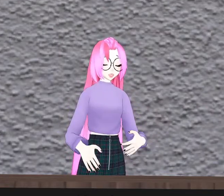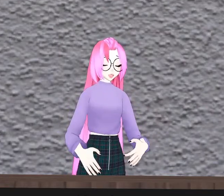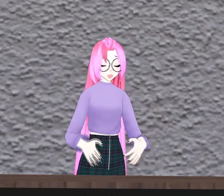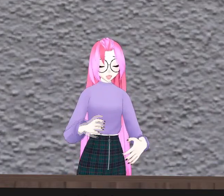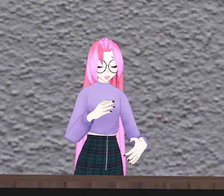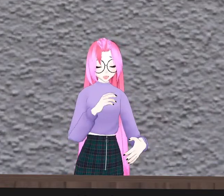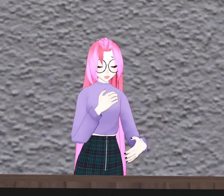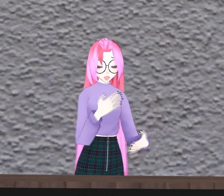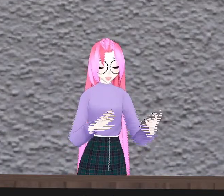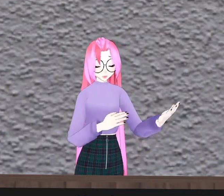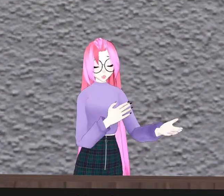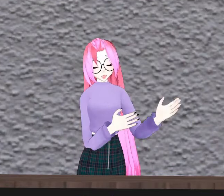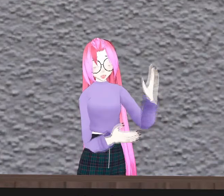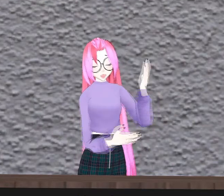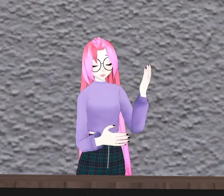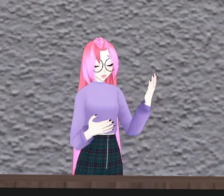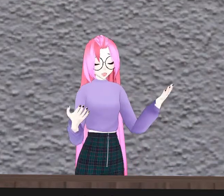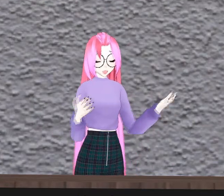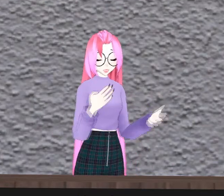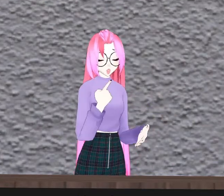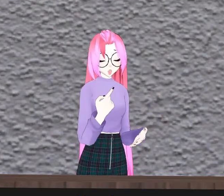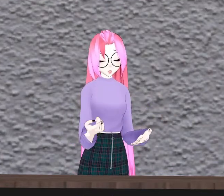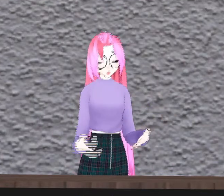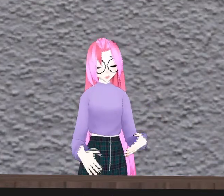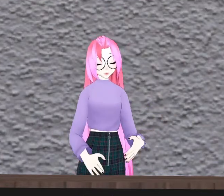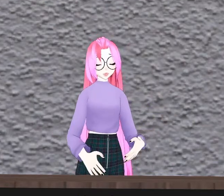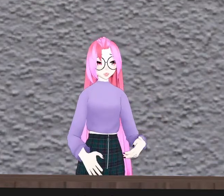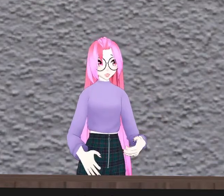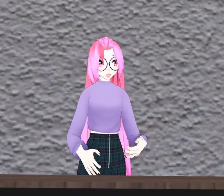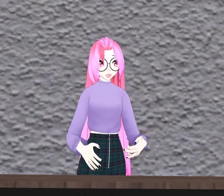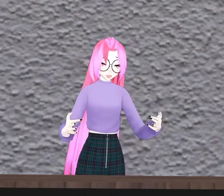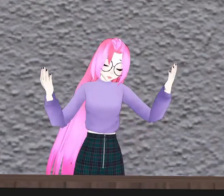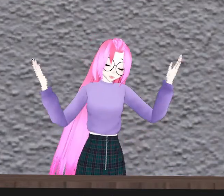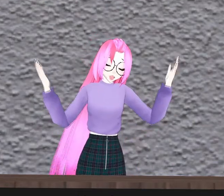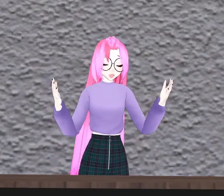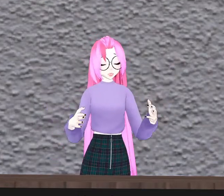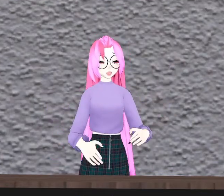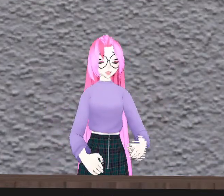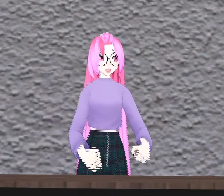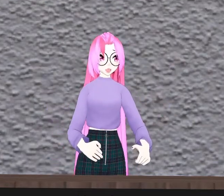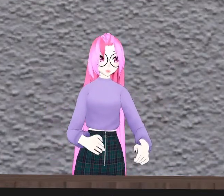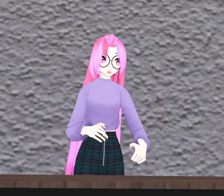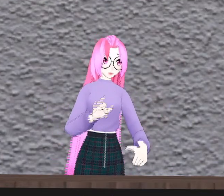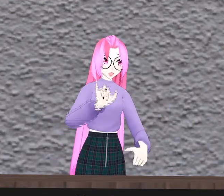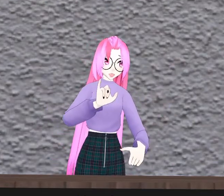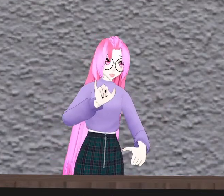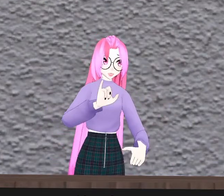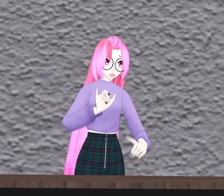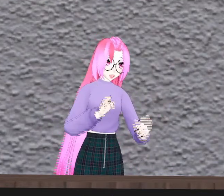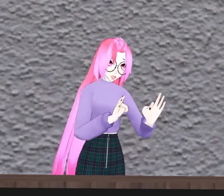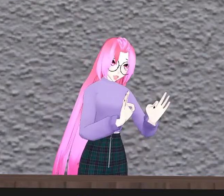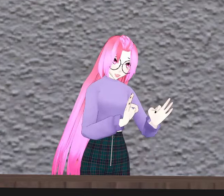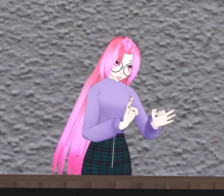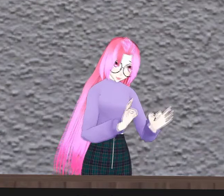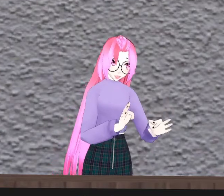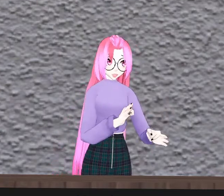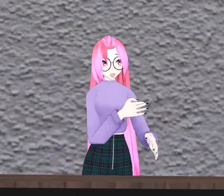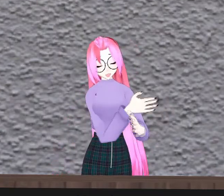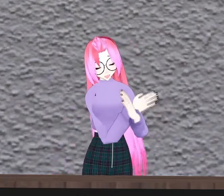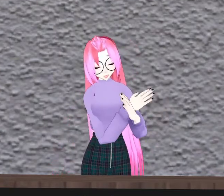of having a bad morning. You can just say it. And honestly, I feel like the same thing applies with interpreters or video